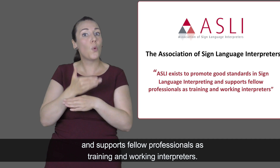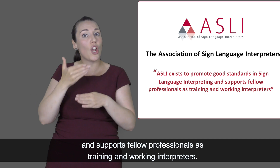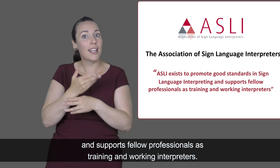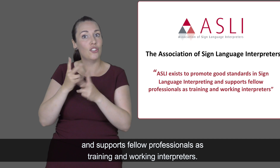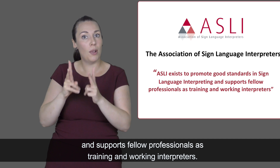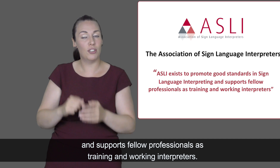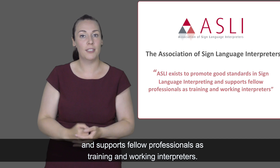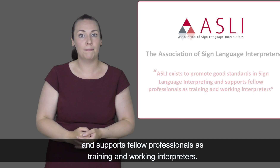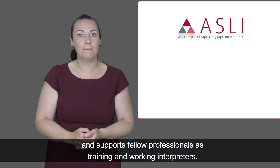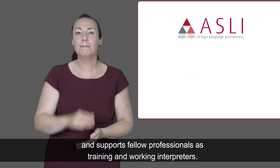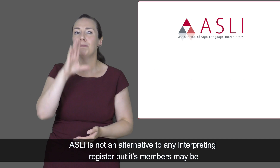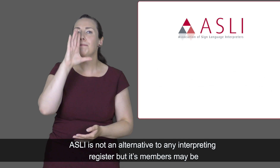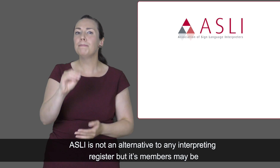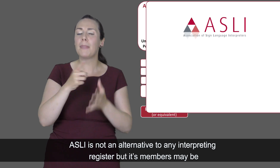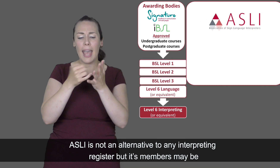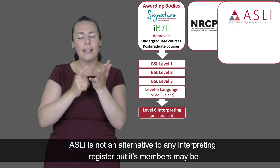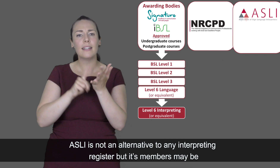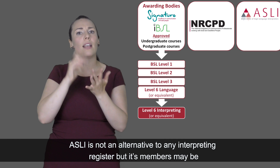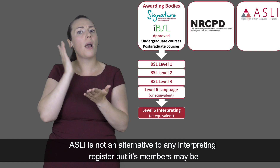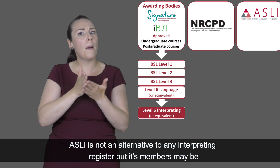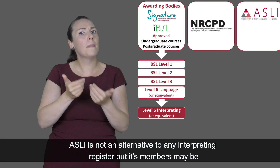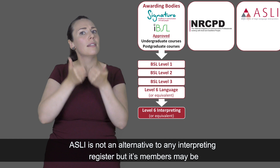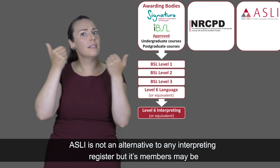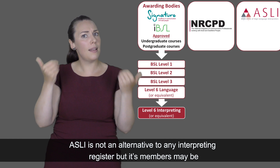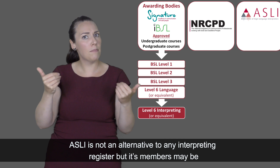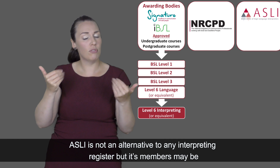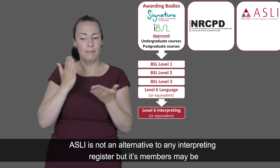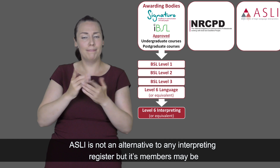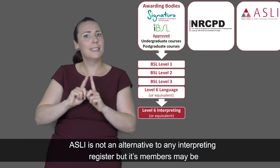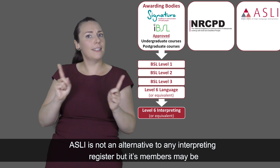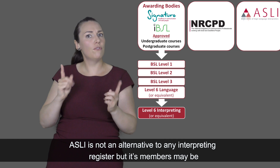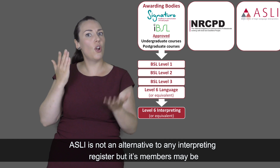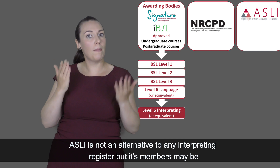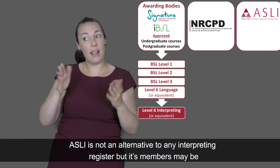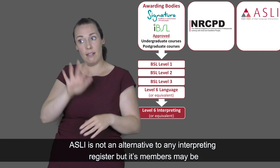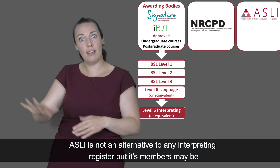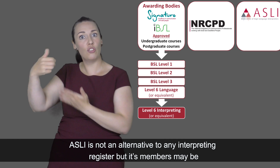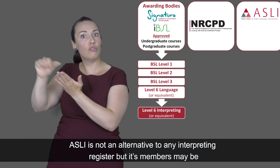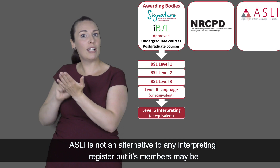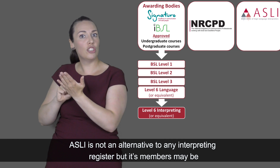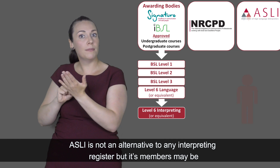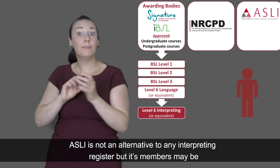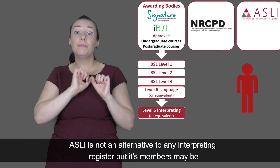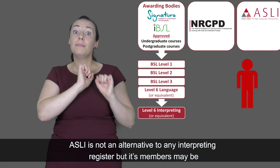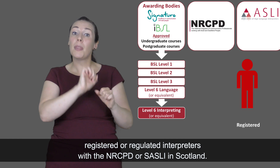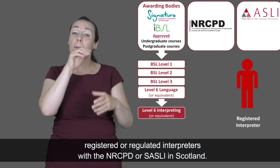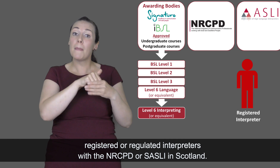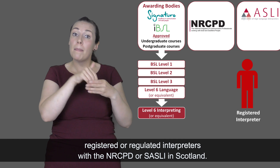as training and working interpreters. ASLI is not an alternative to any interpreting register, but its members may